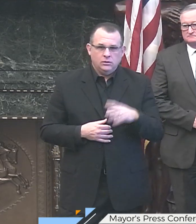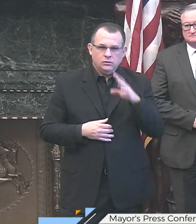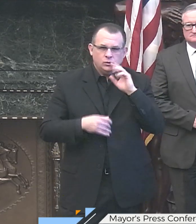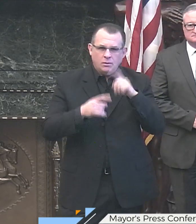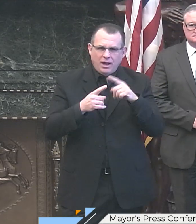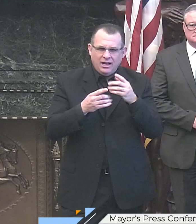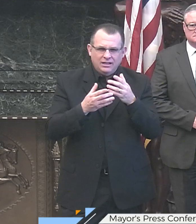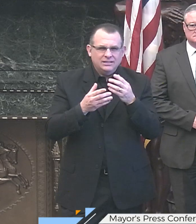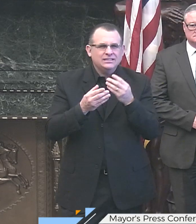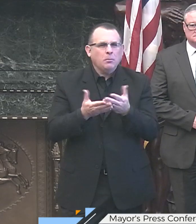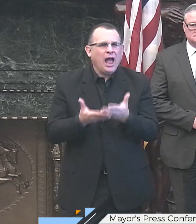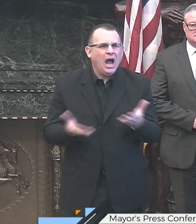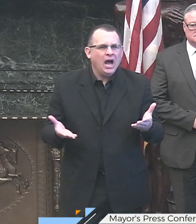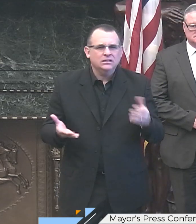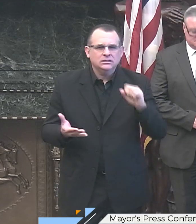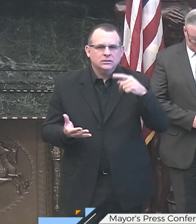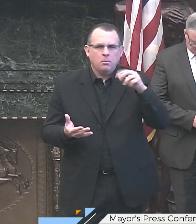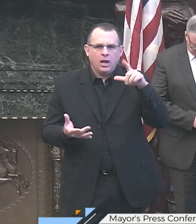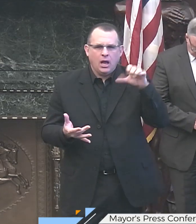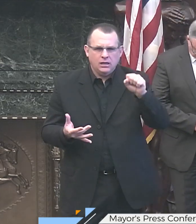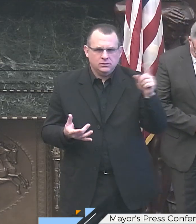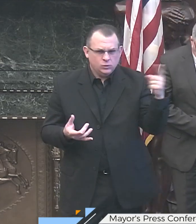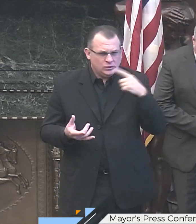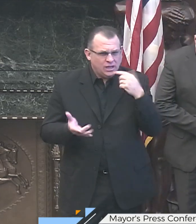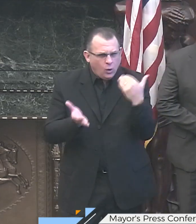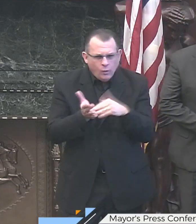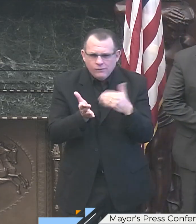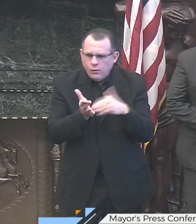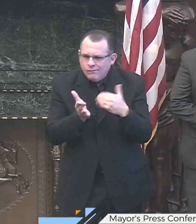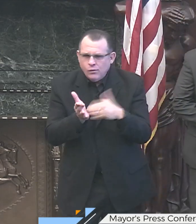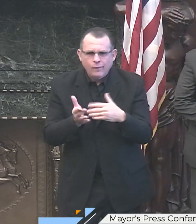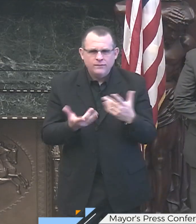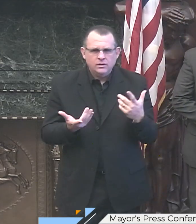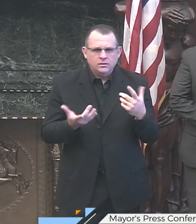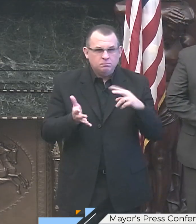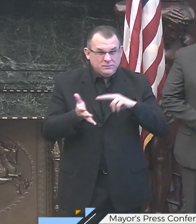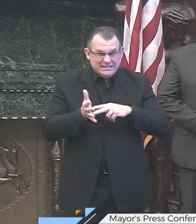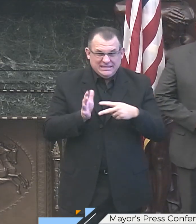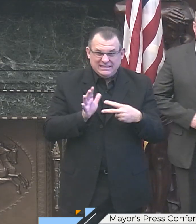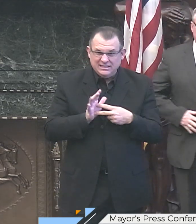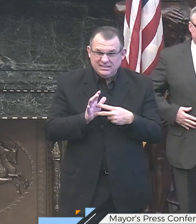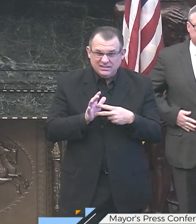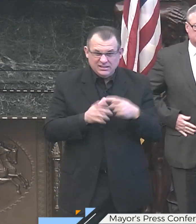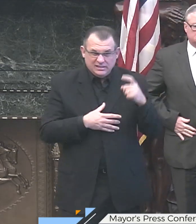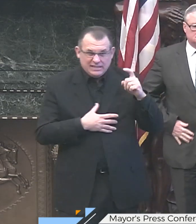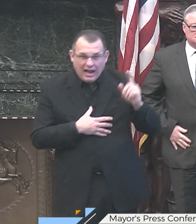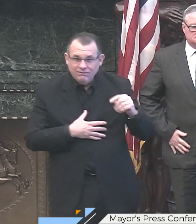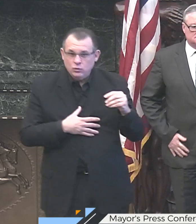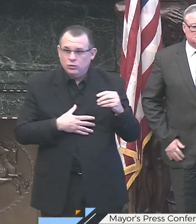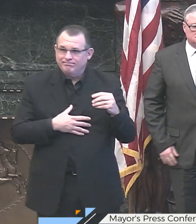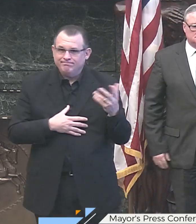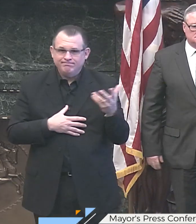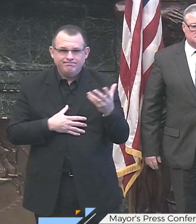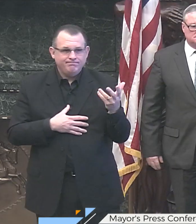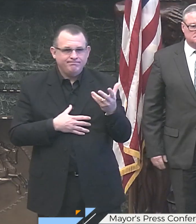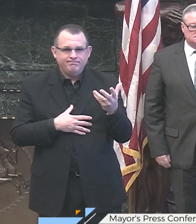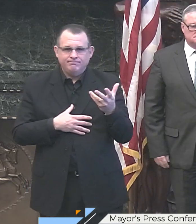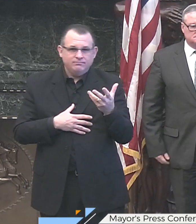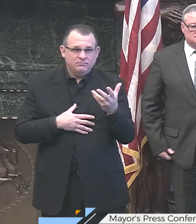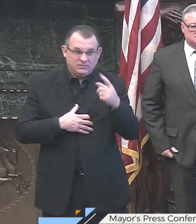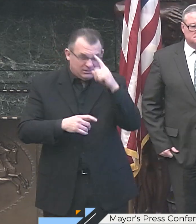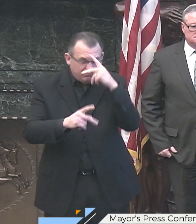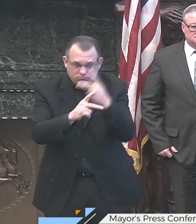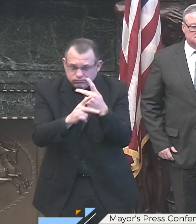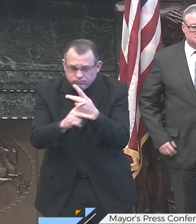every time you've briefed that it has meant a certain sort of criteria in terms of folks who can be